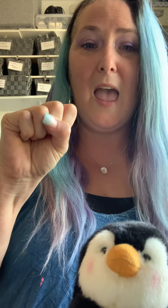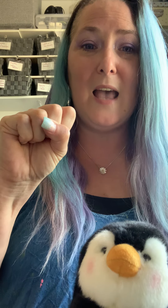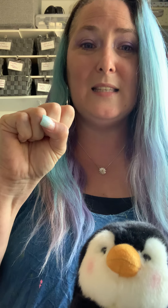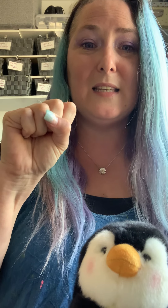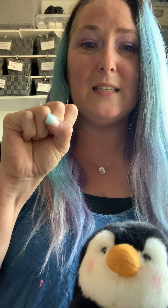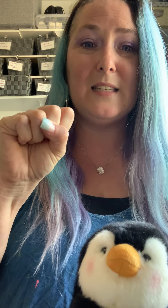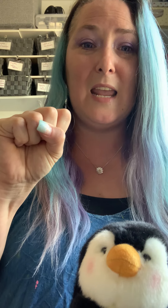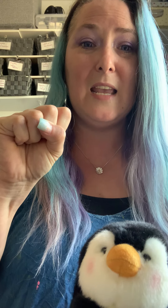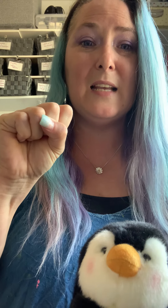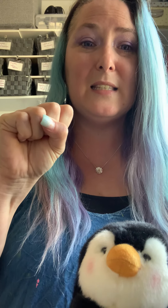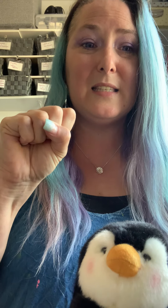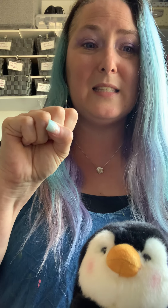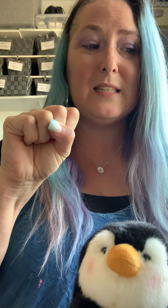S, snake, s.